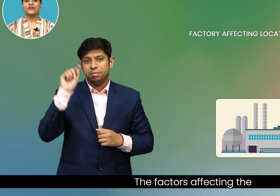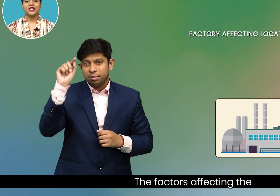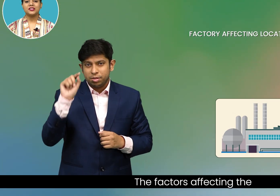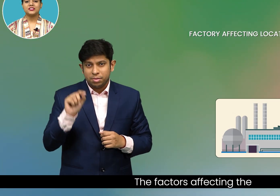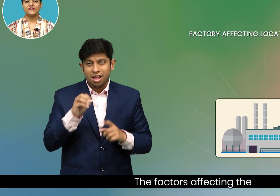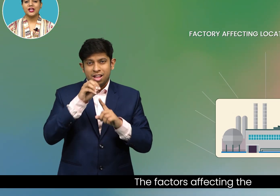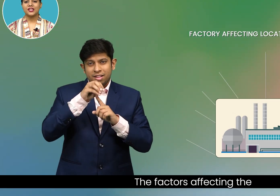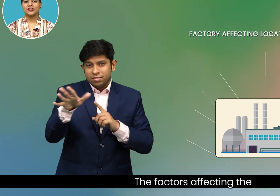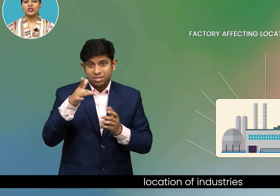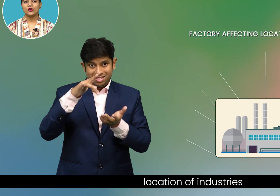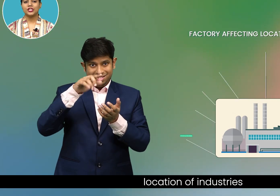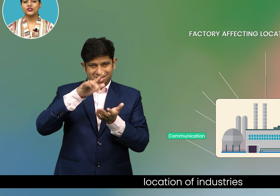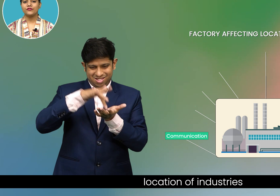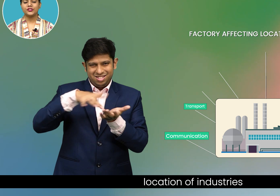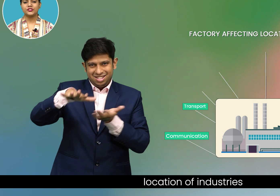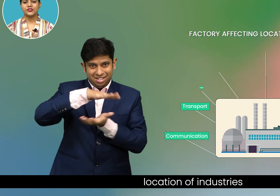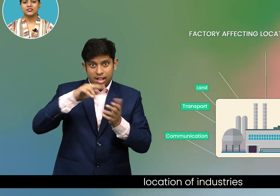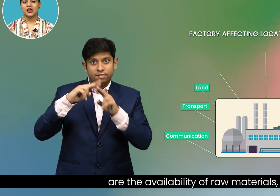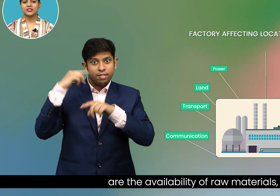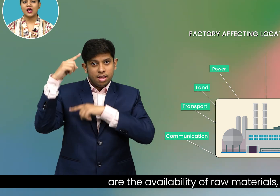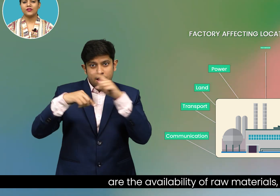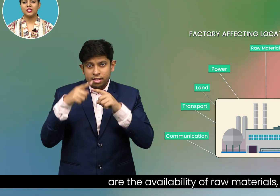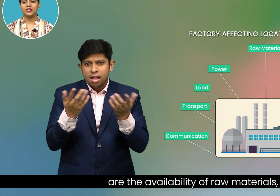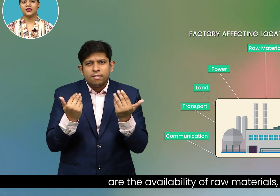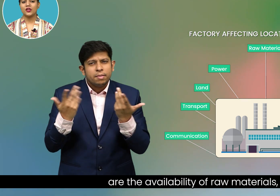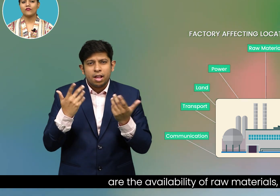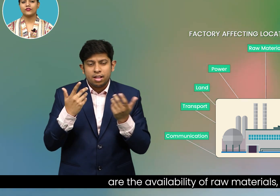The factors affecting the location of industries are the